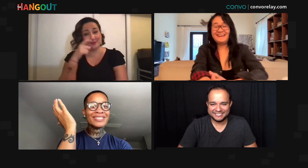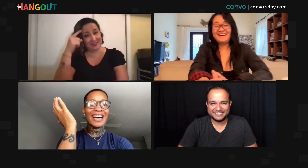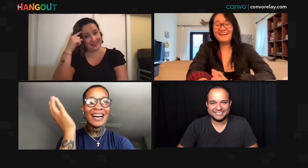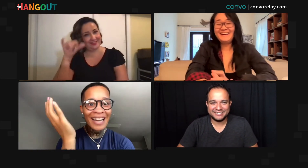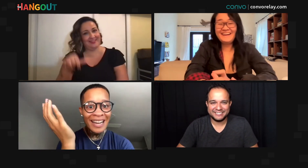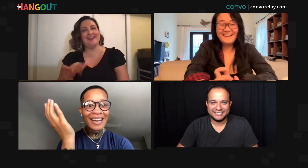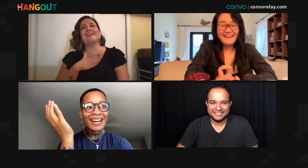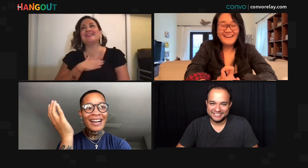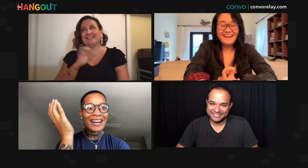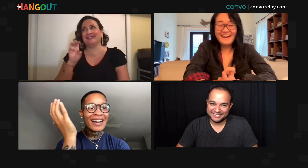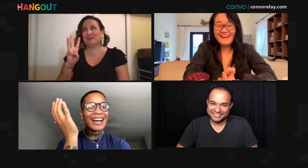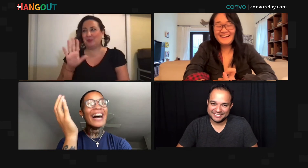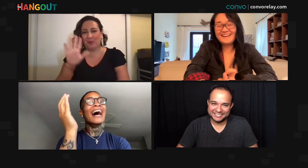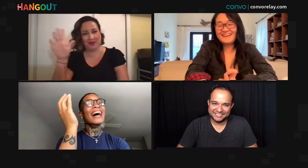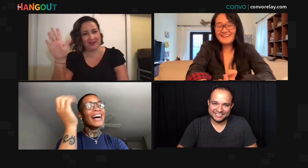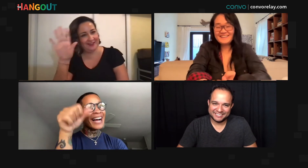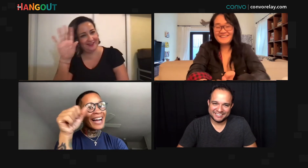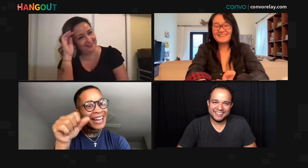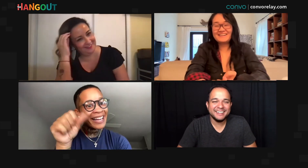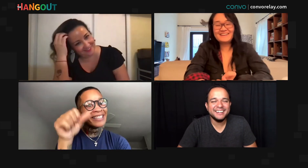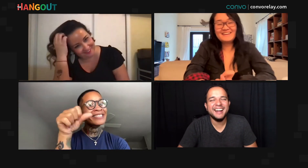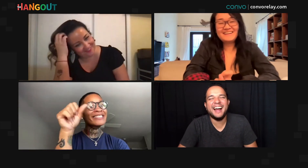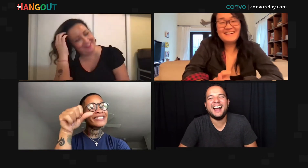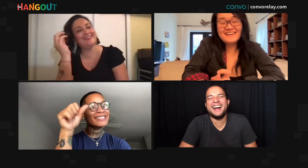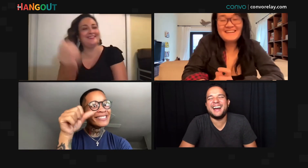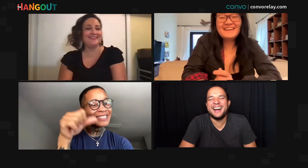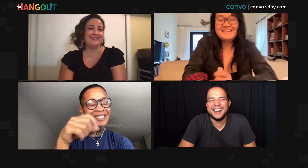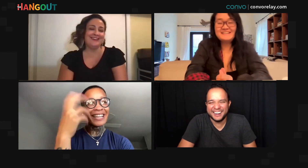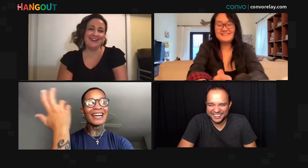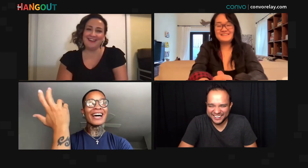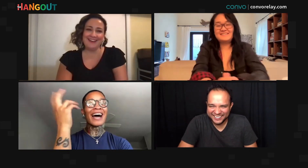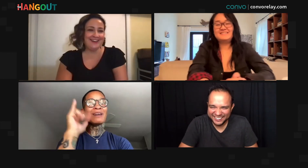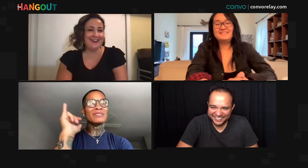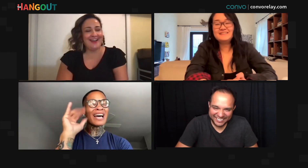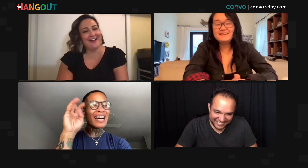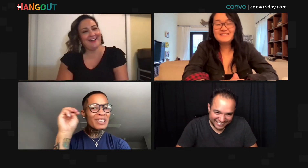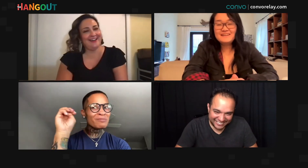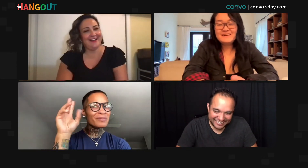This is almost like you. Oh my gosh, that's my reaction. Is just yes. you. Yes. I'm